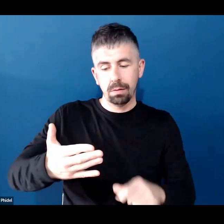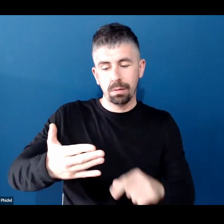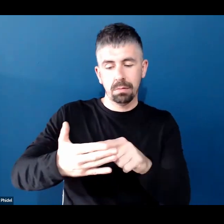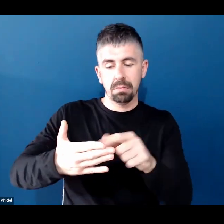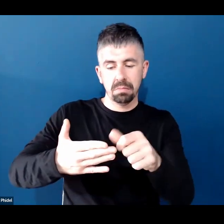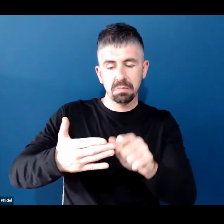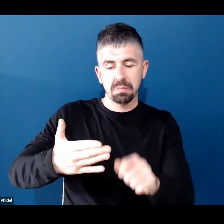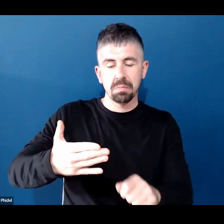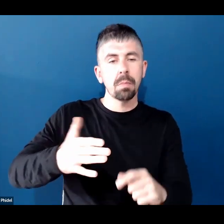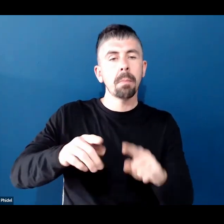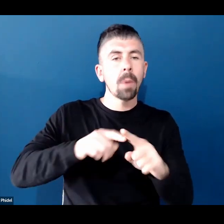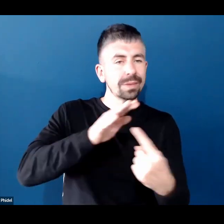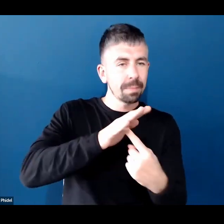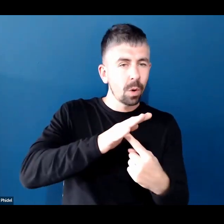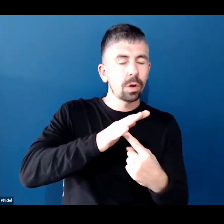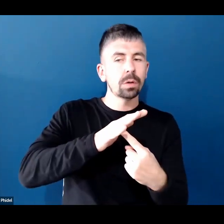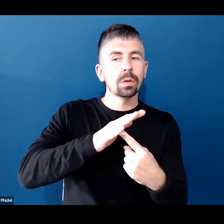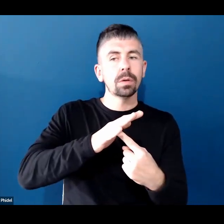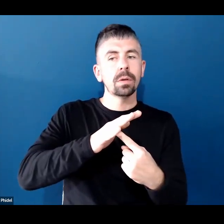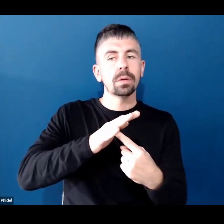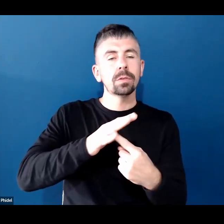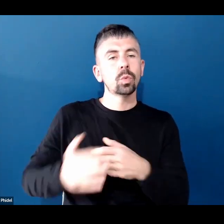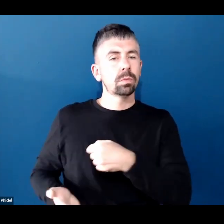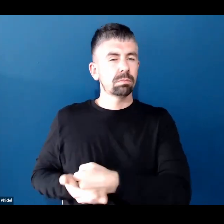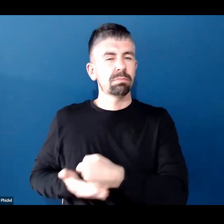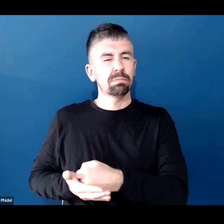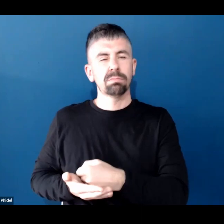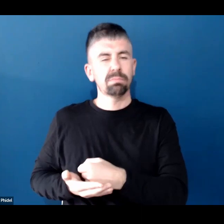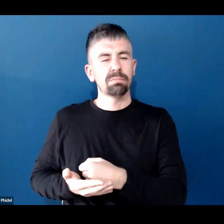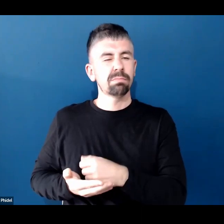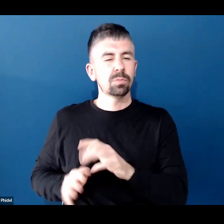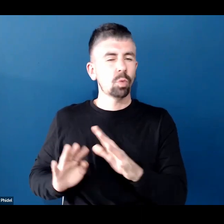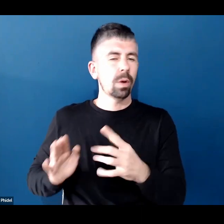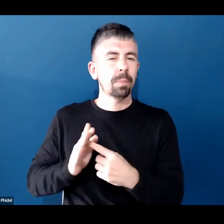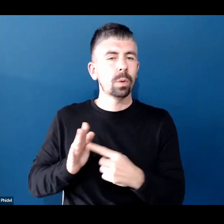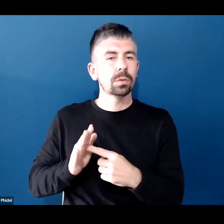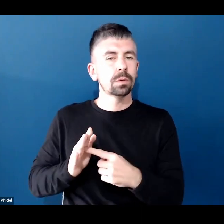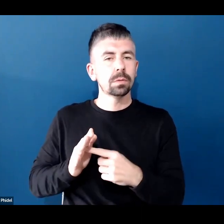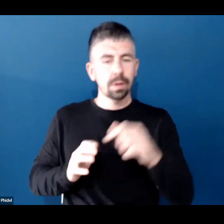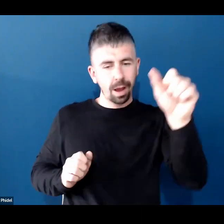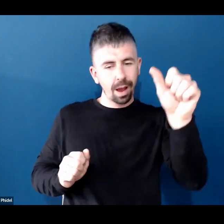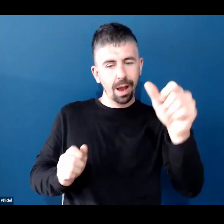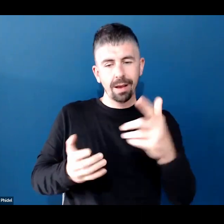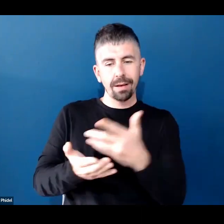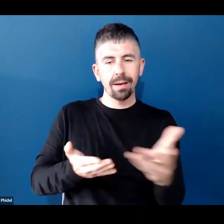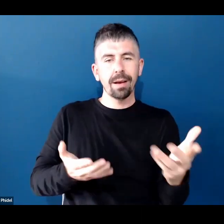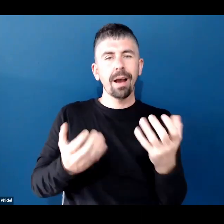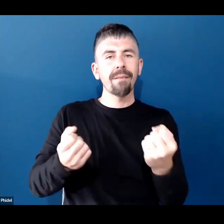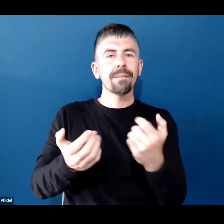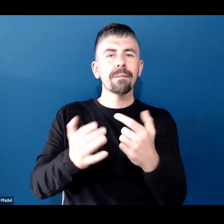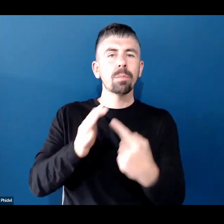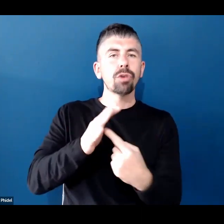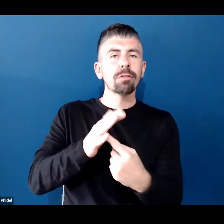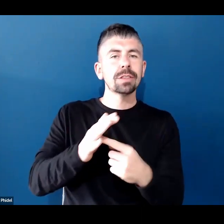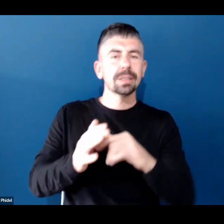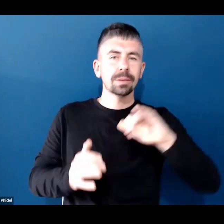most important for collective well-being to the least important. And then that tells you, which we already do. We do it when we